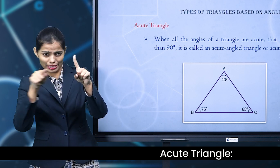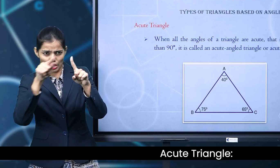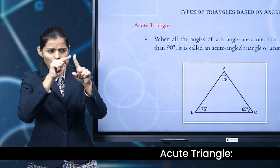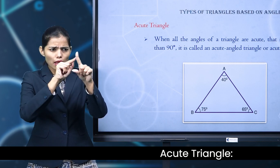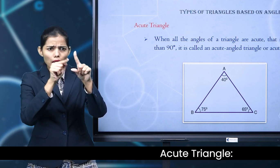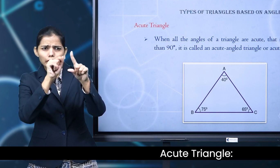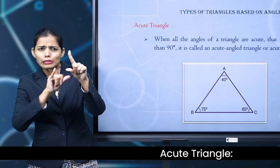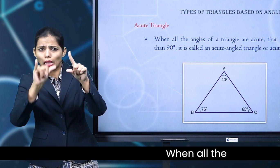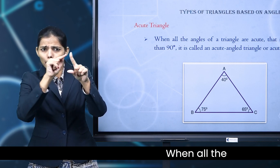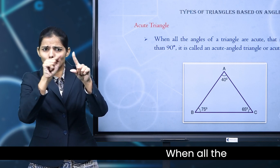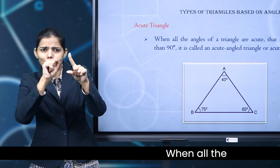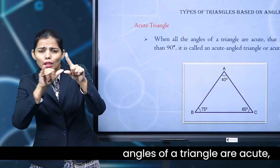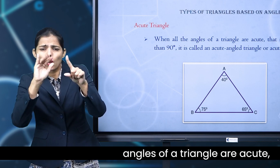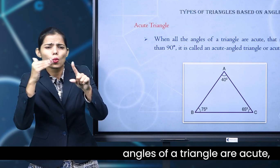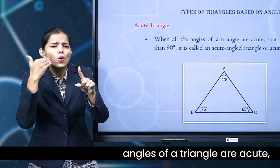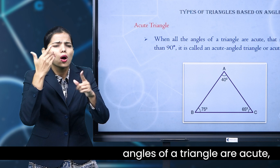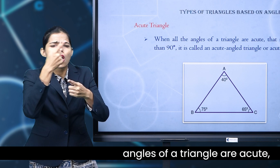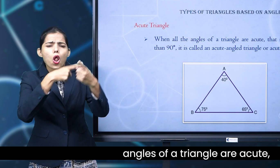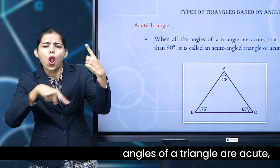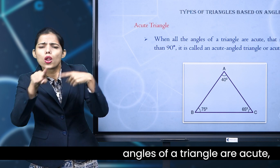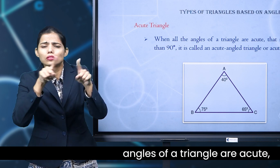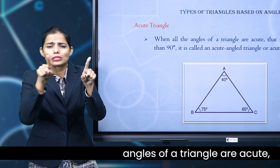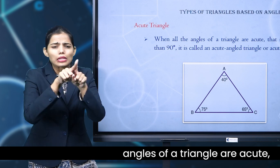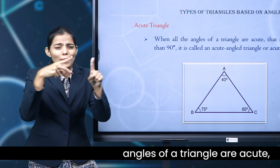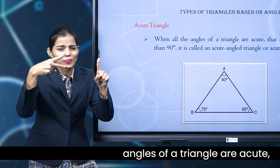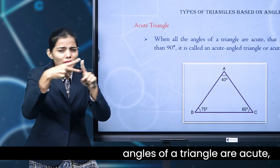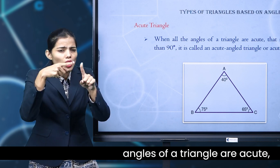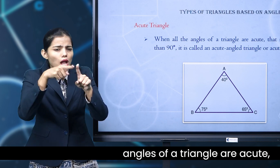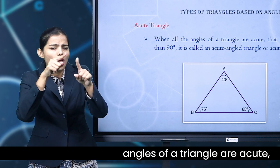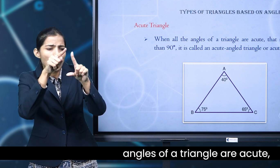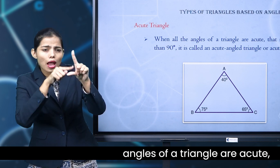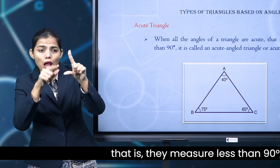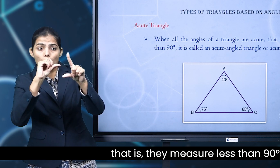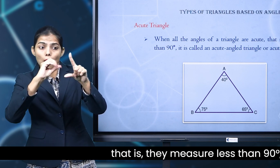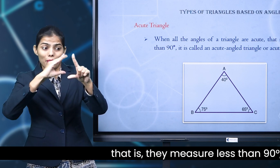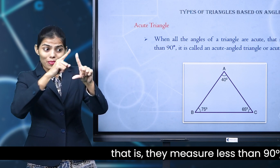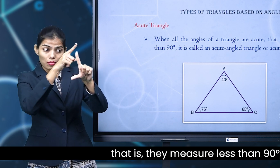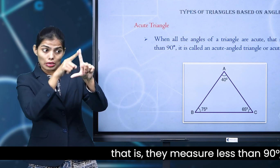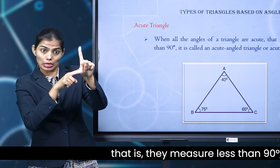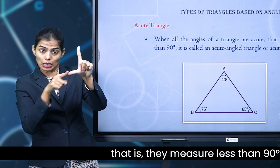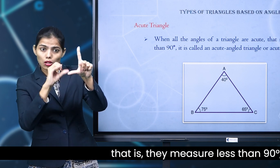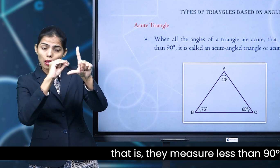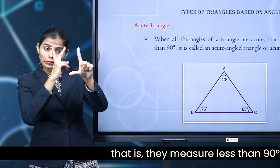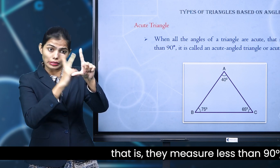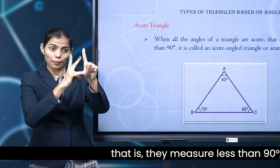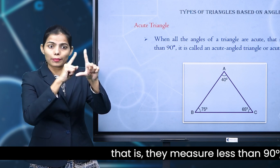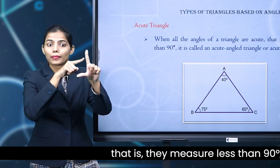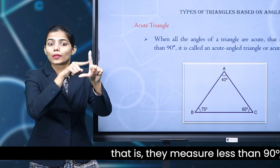triangle. When all the angles of a triangle are acute, that is, they measure less than 90